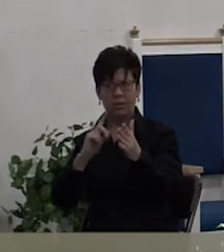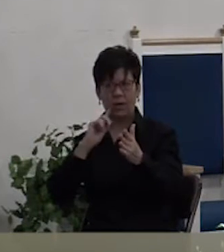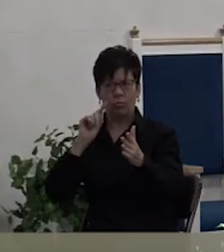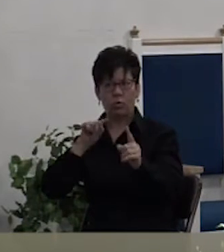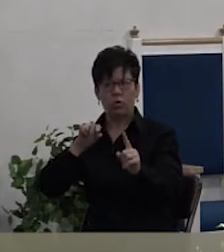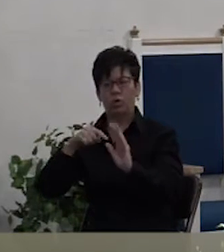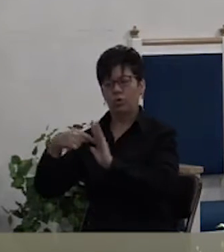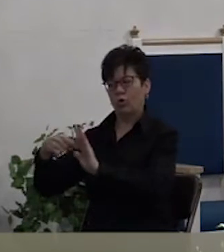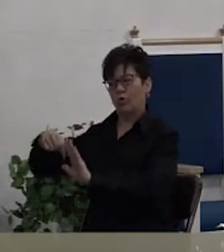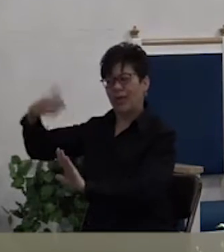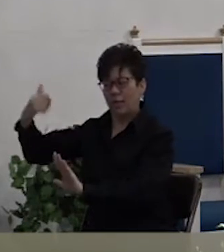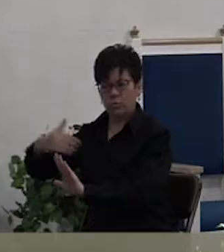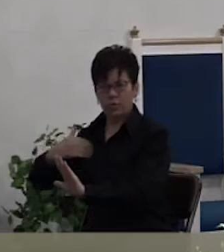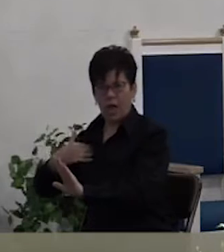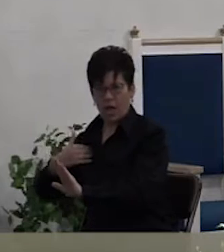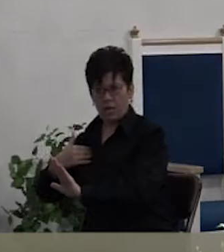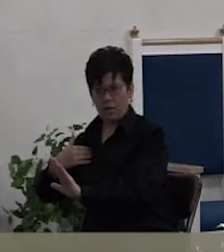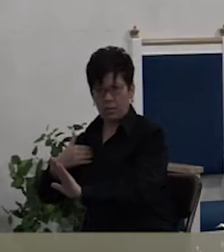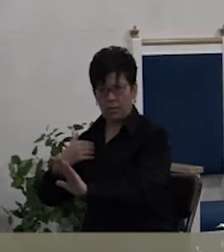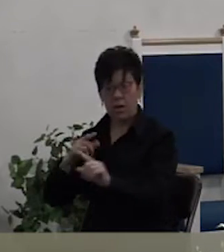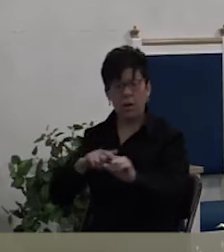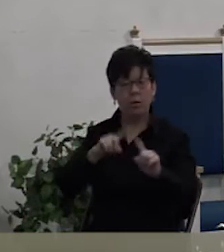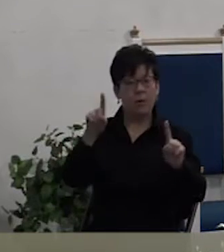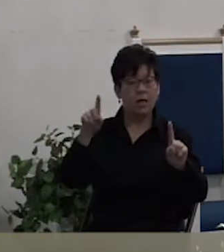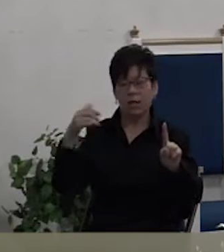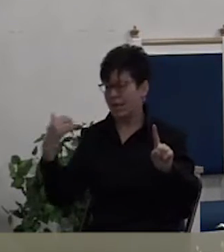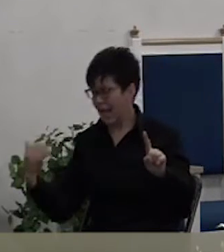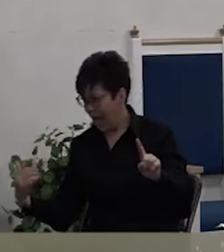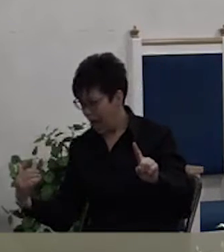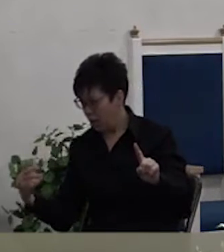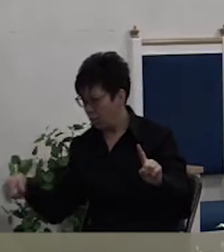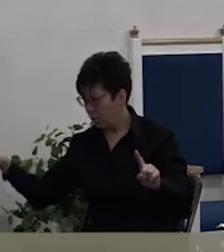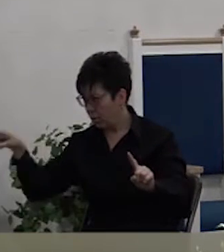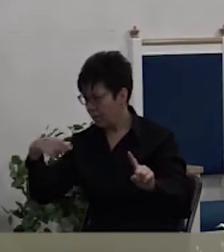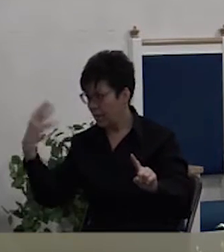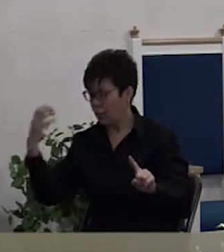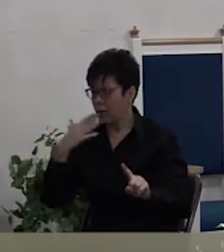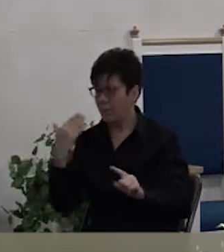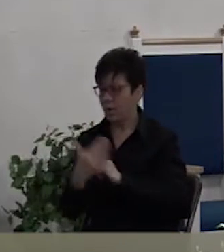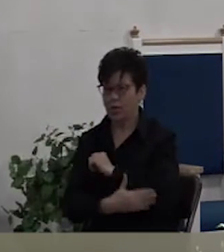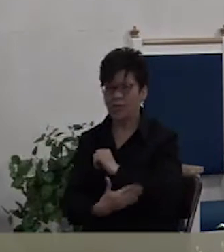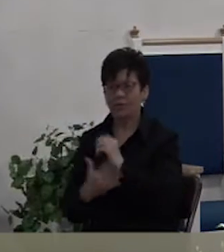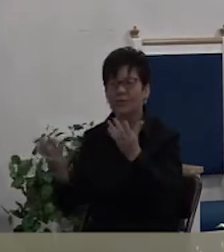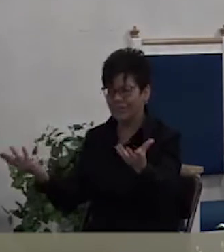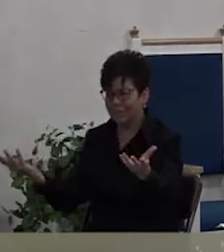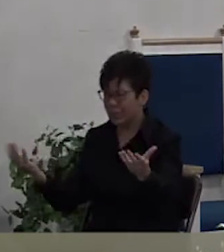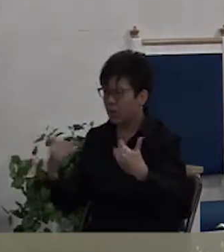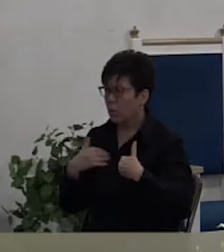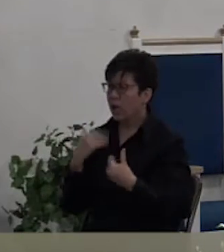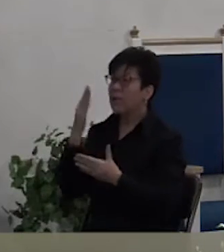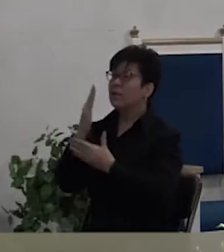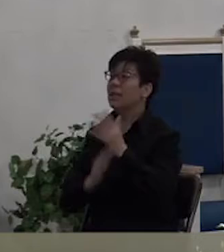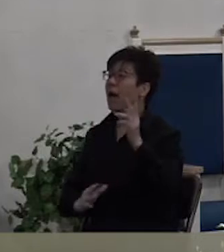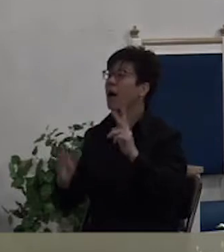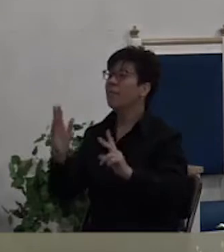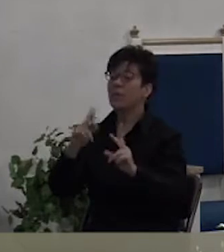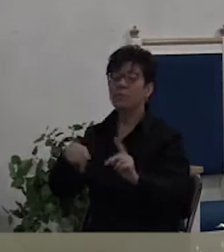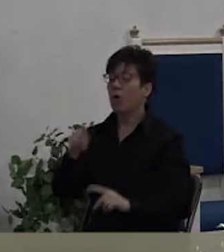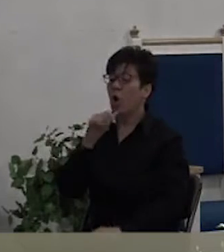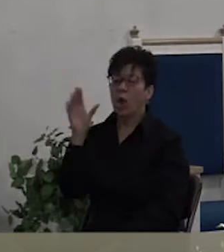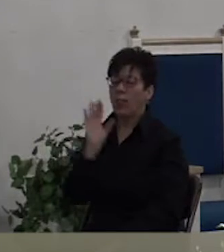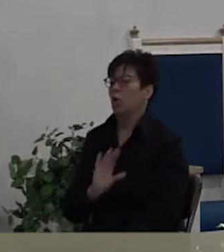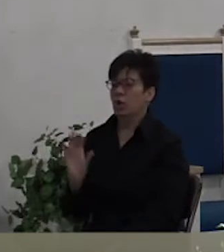side. Right. But now they desire a better country. So we've got some folks that aren't